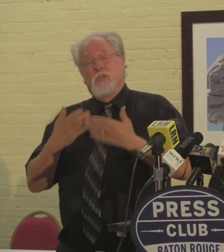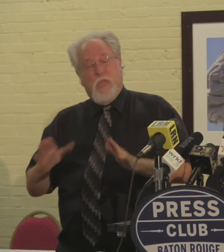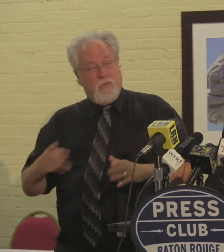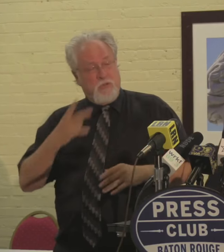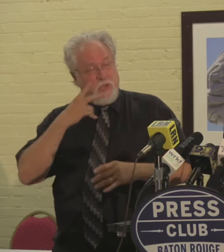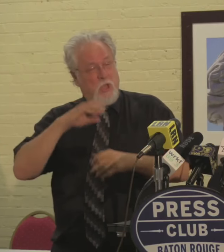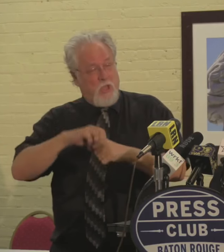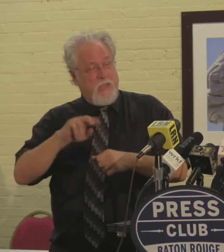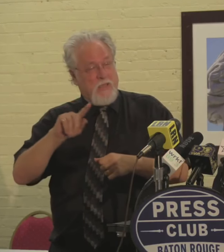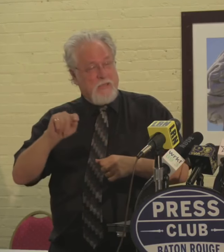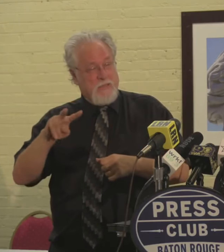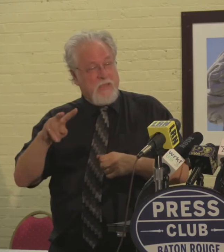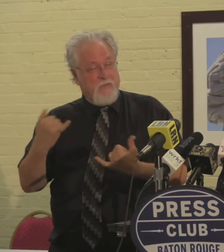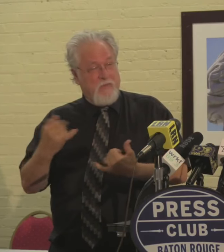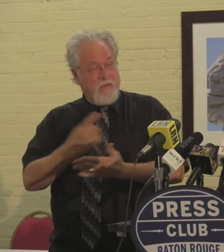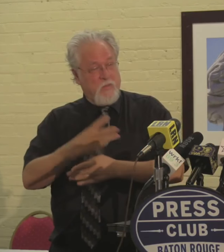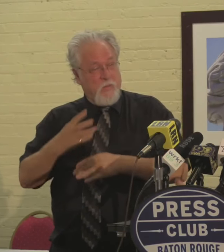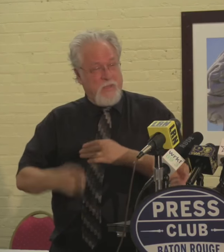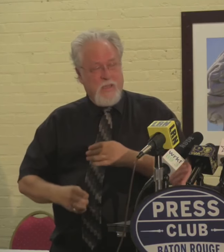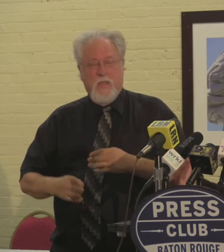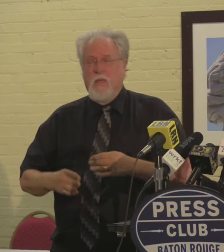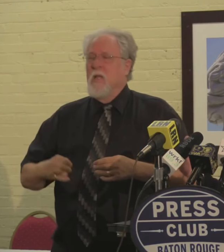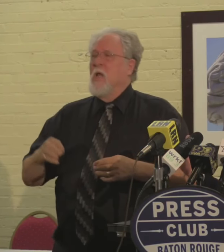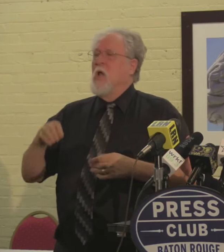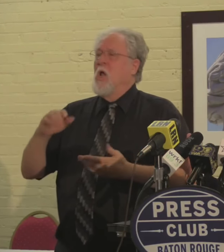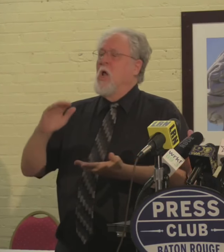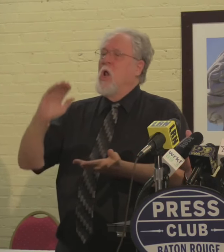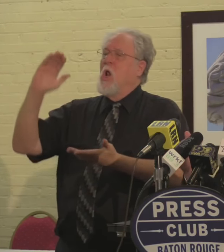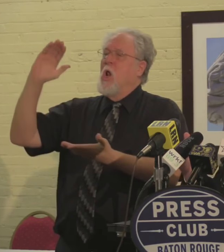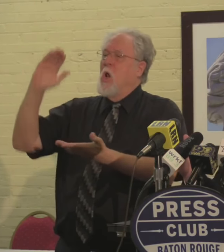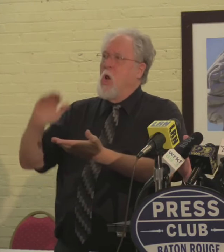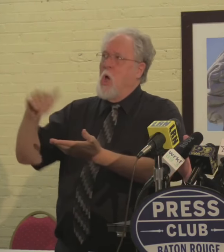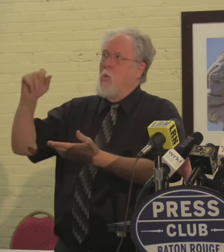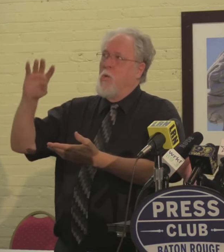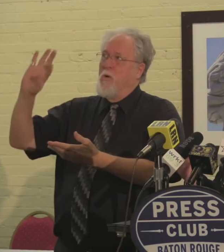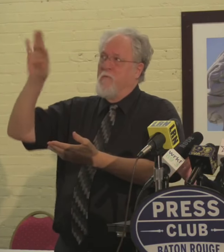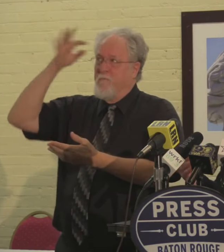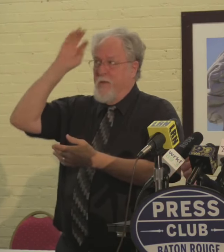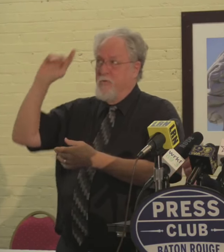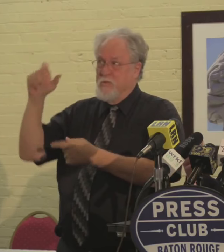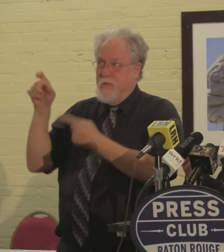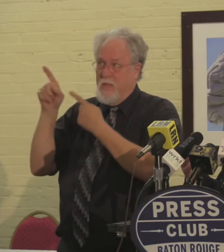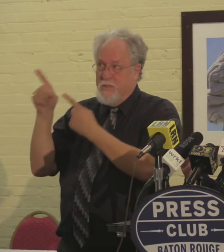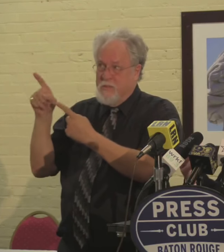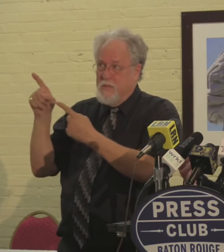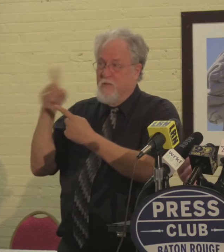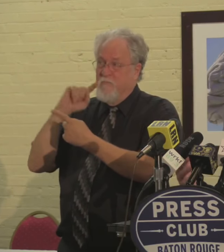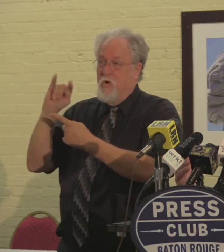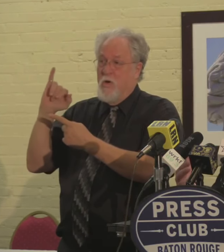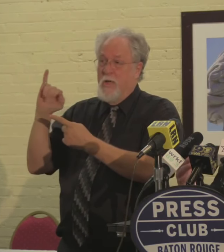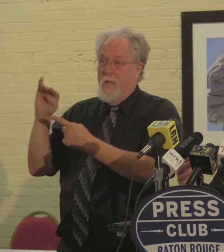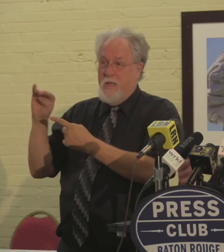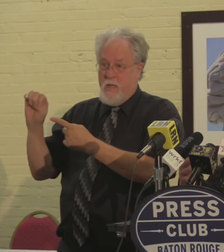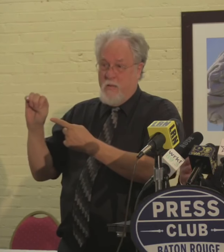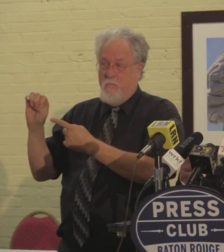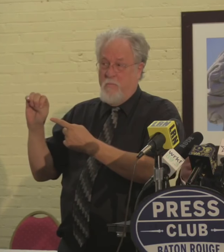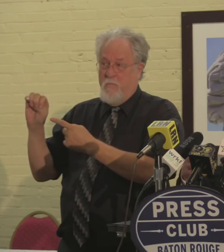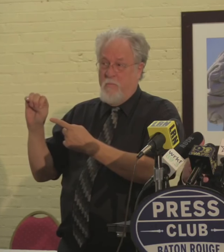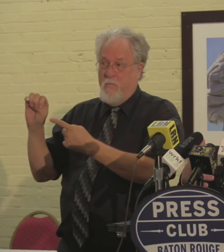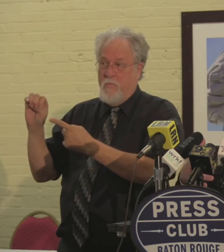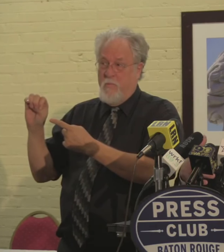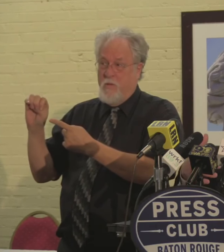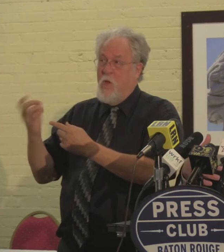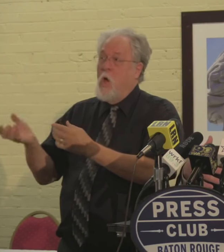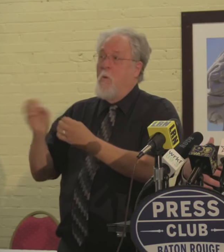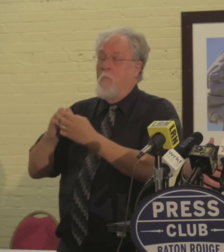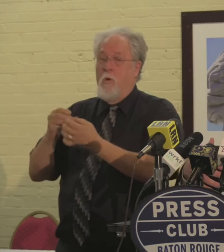saw it in the media this weekend, generally speaking, the lower the federal tax bill in terms of the income tax, the